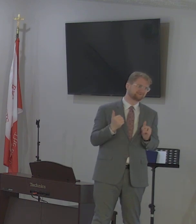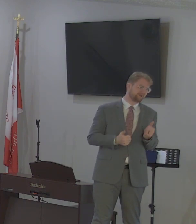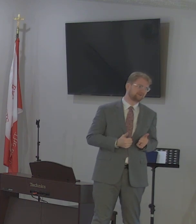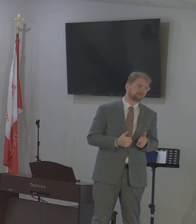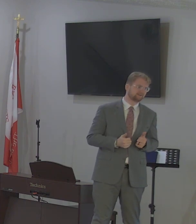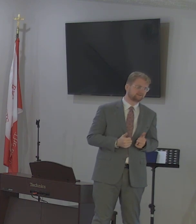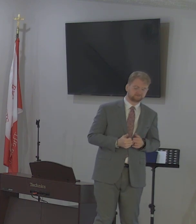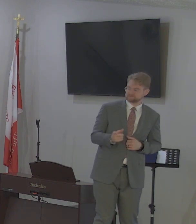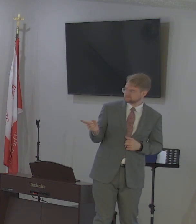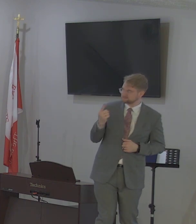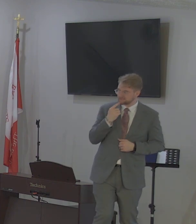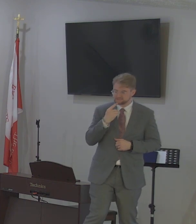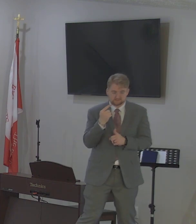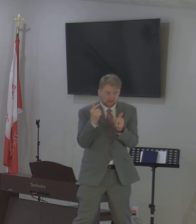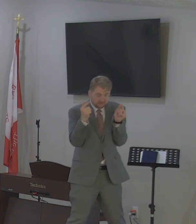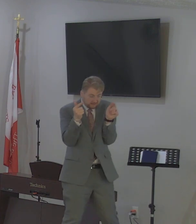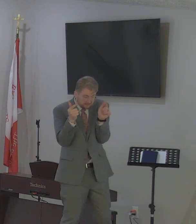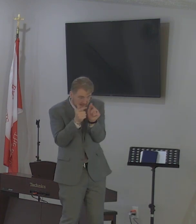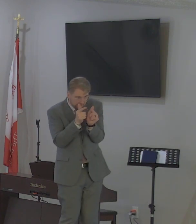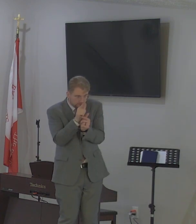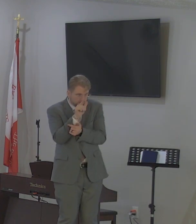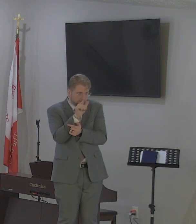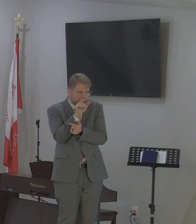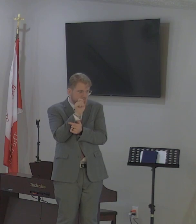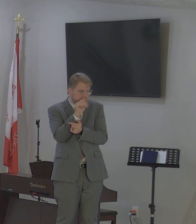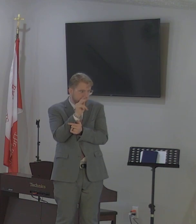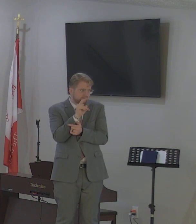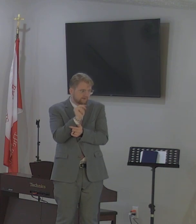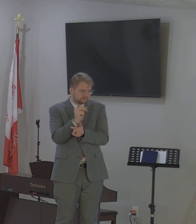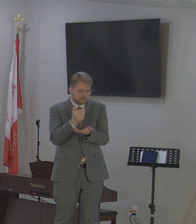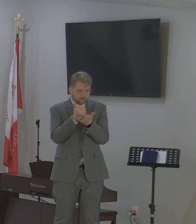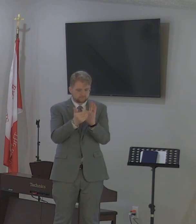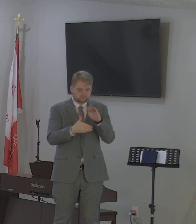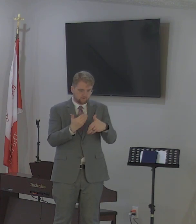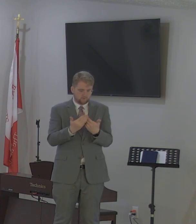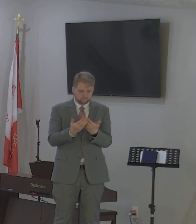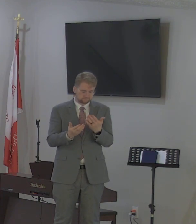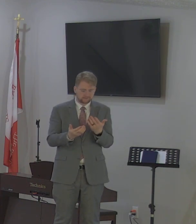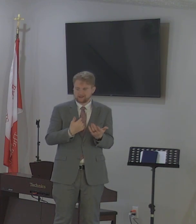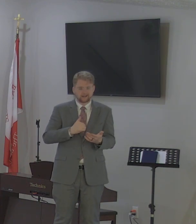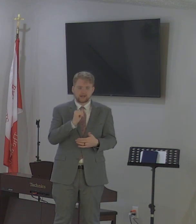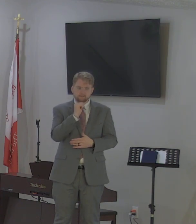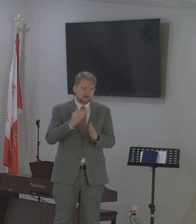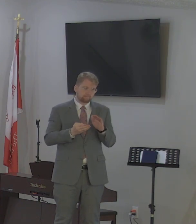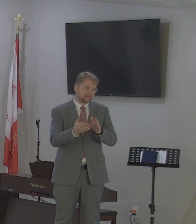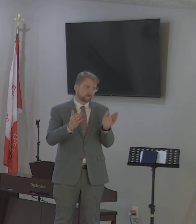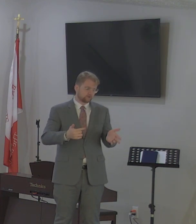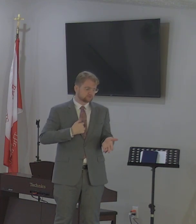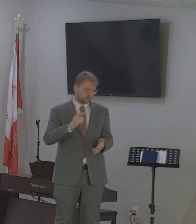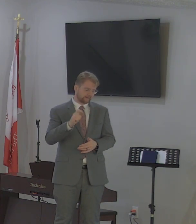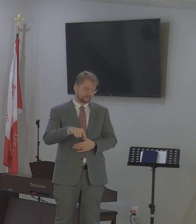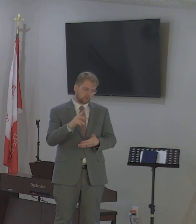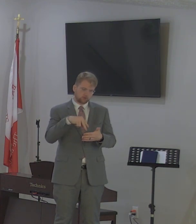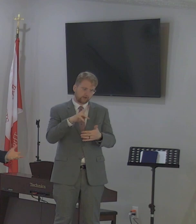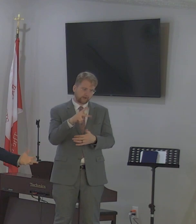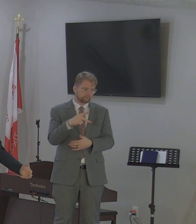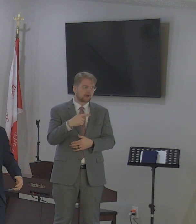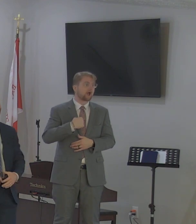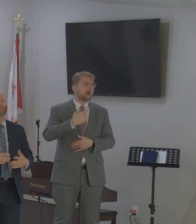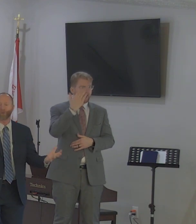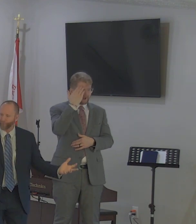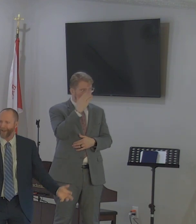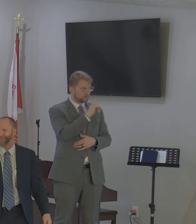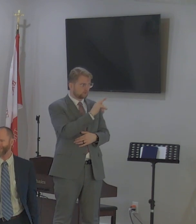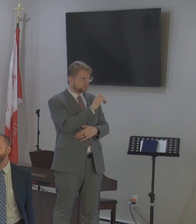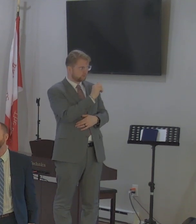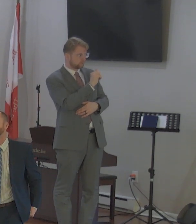leaven leaveneth the whole lump. Now, I'm not a baker, so I had to go and look this up. I know that leaven is sin, and I know